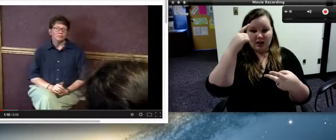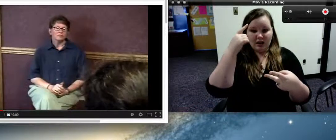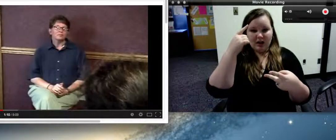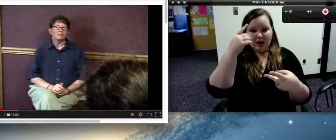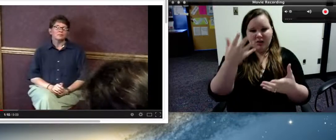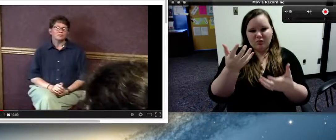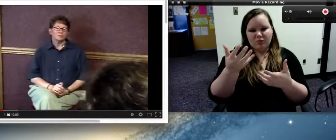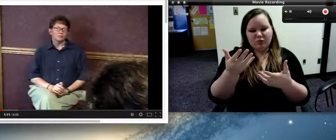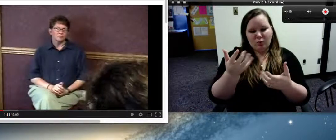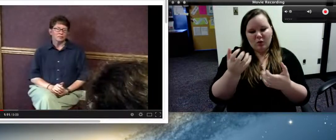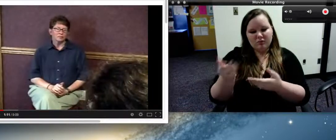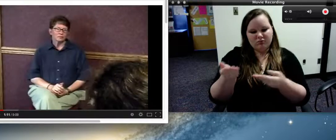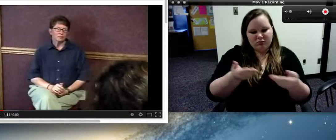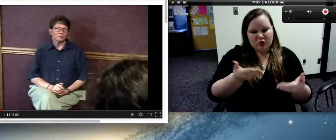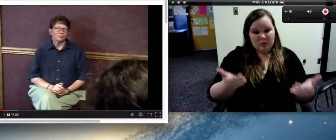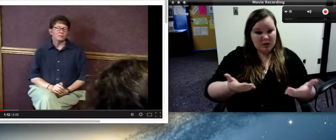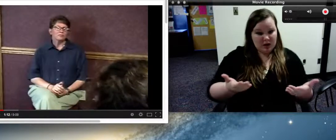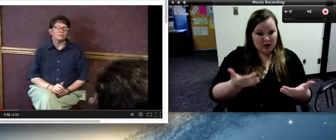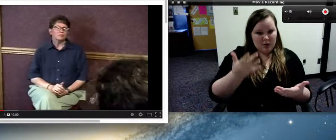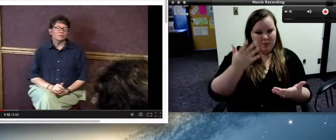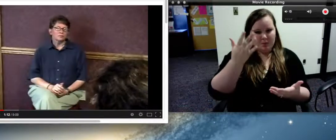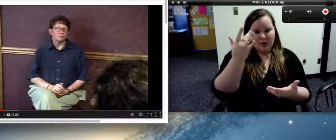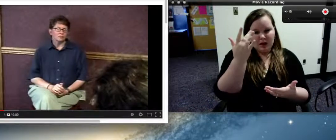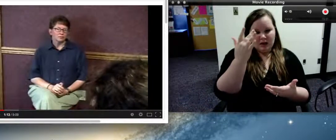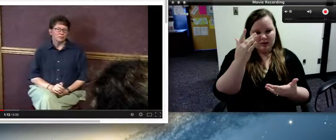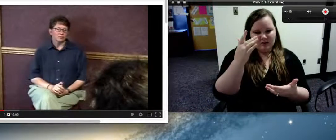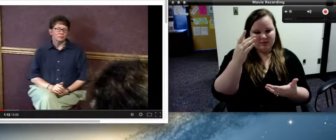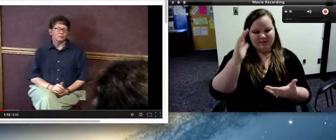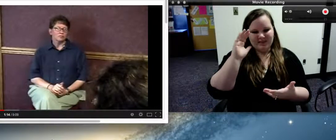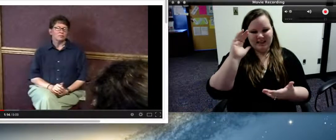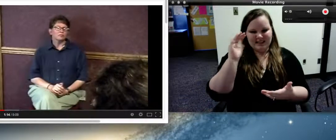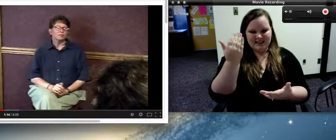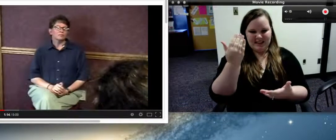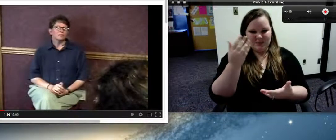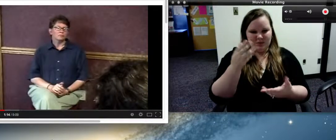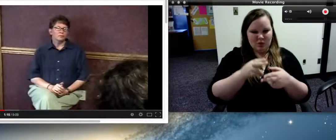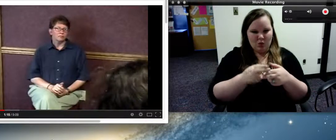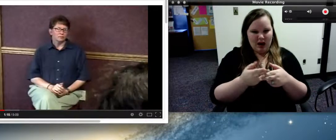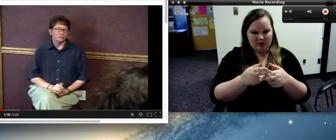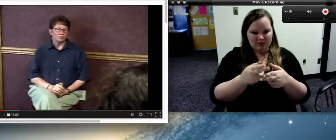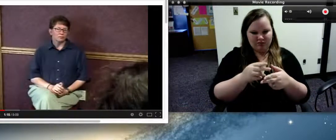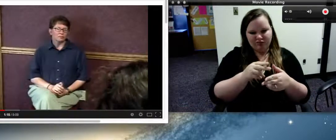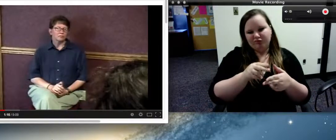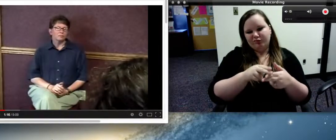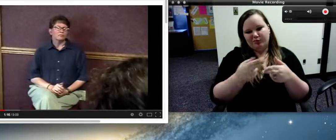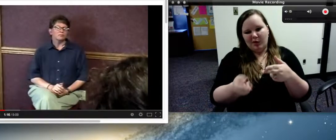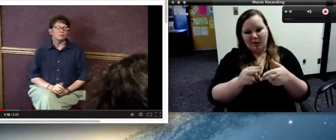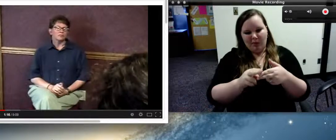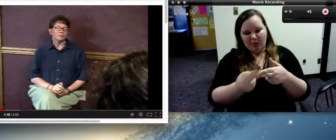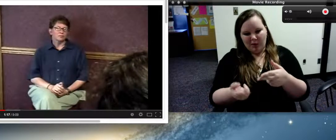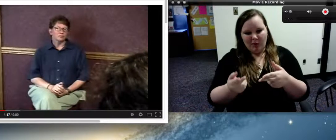because he seems to be losing weight, not eating really well, so I just wanted to see, have you take a look at him.